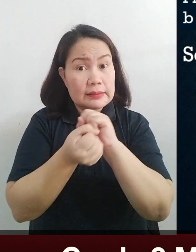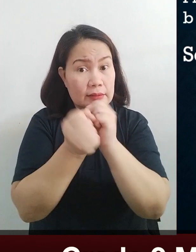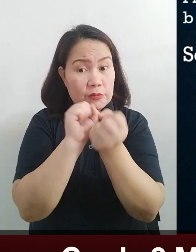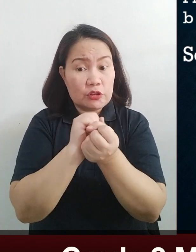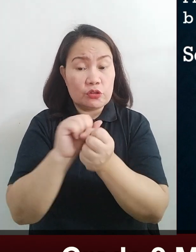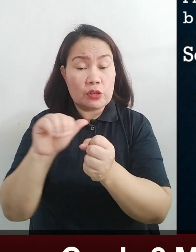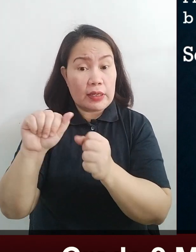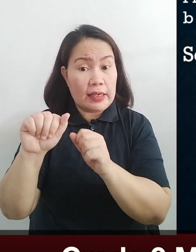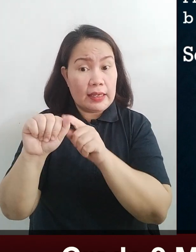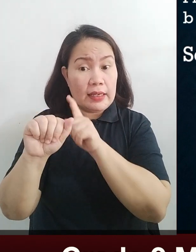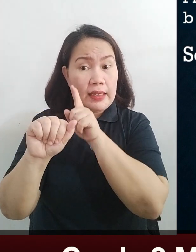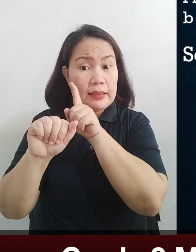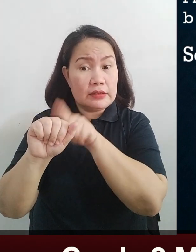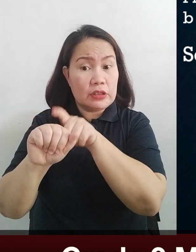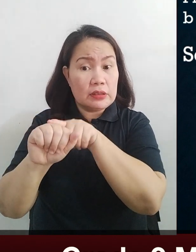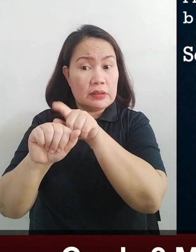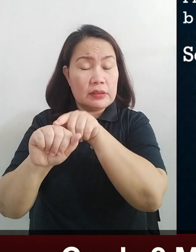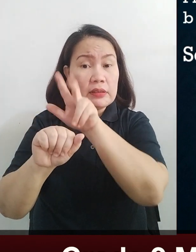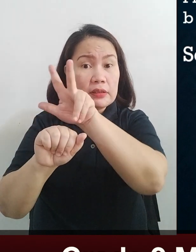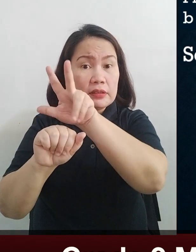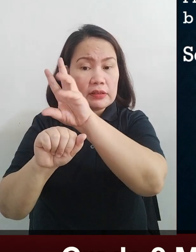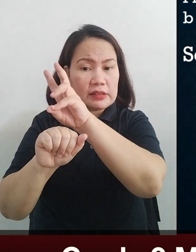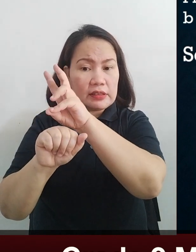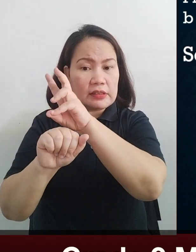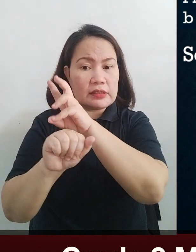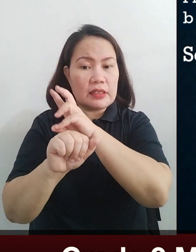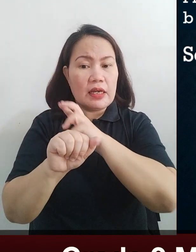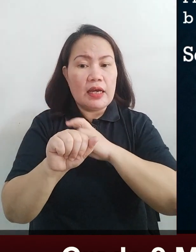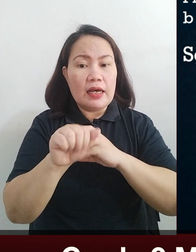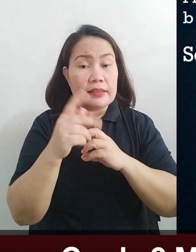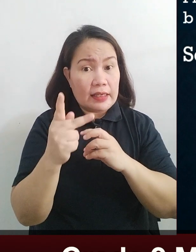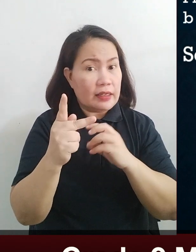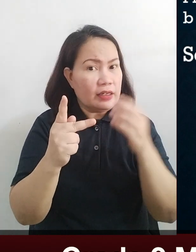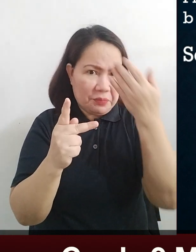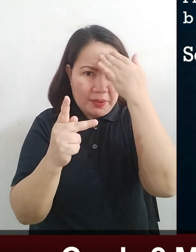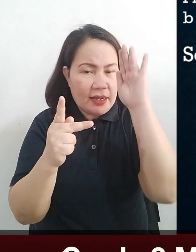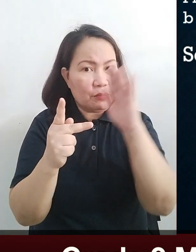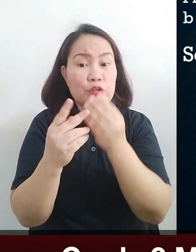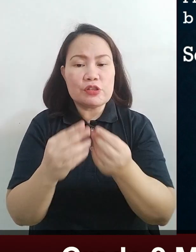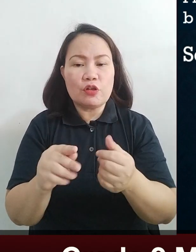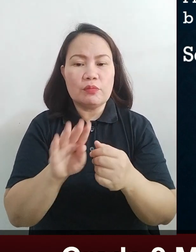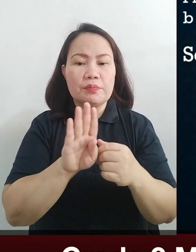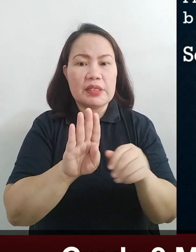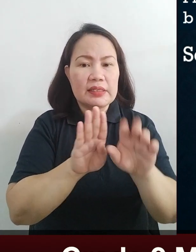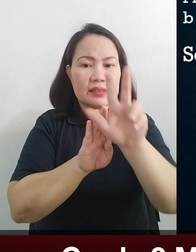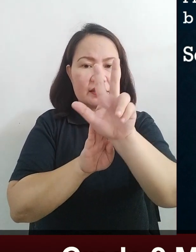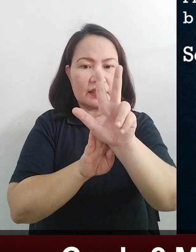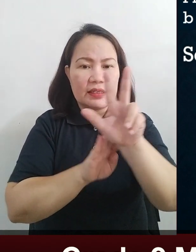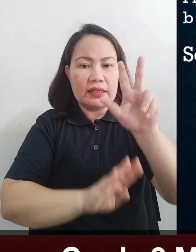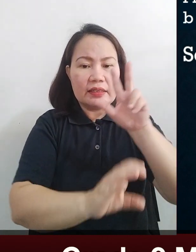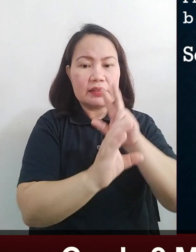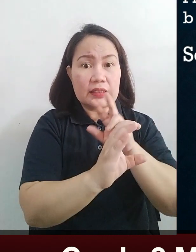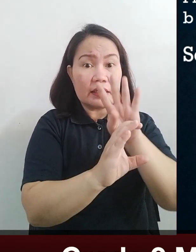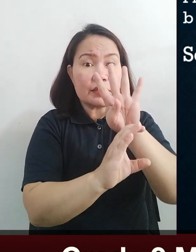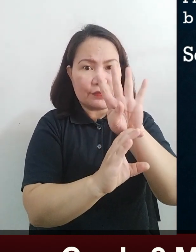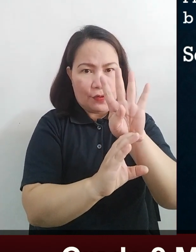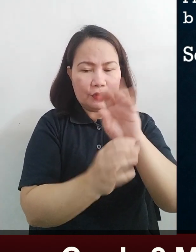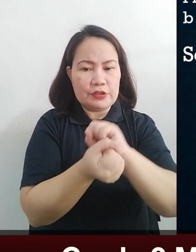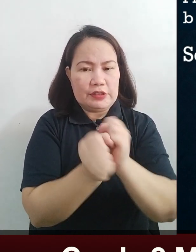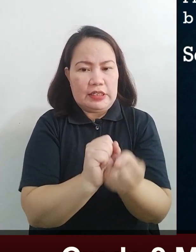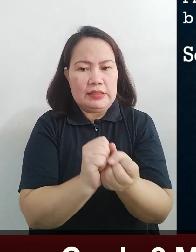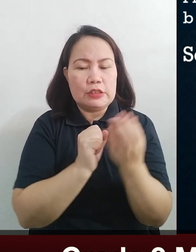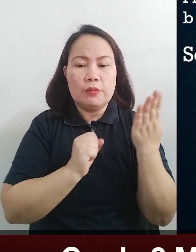we substitute the value of A, B, and C. A is 36, B is 3, and